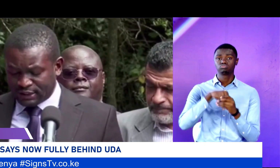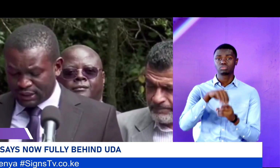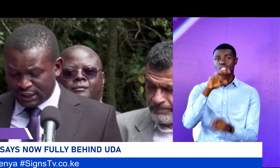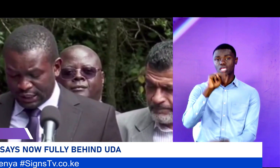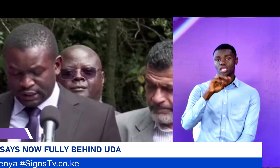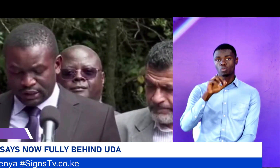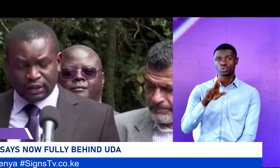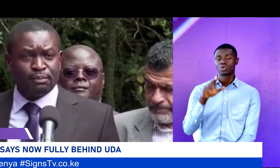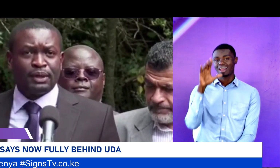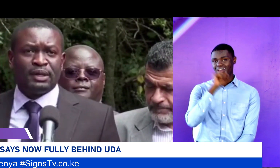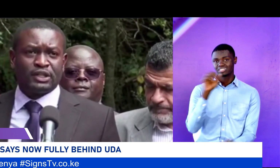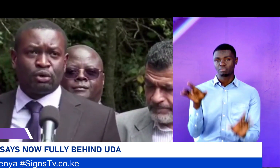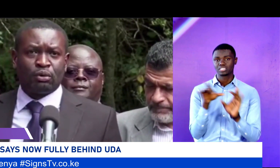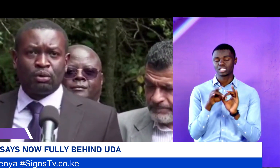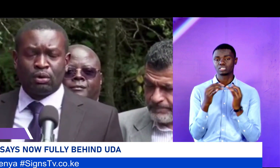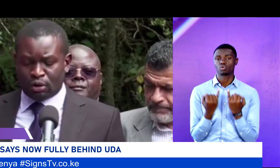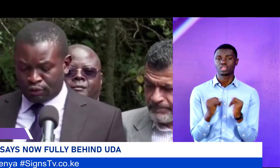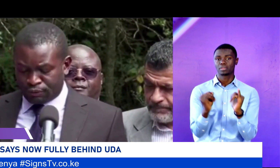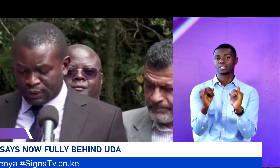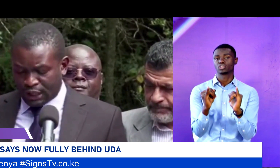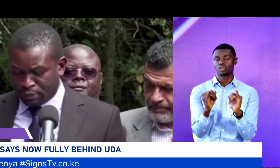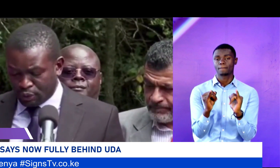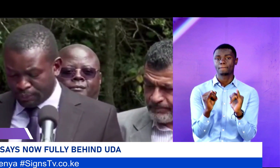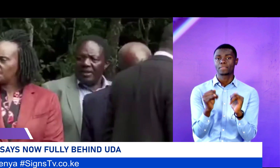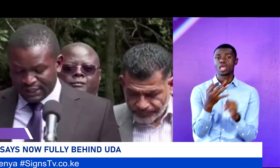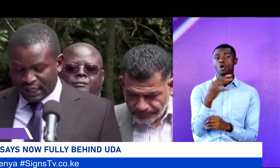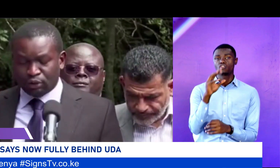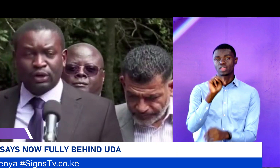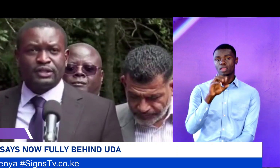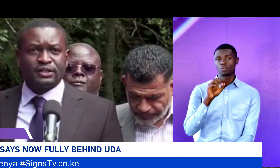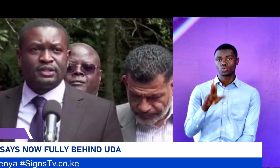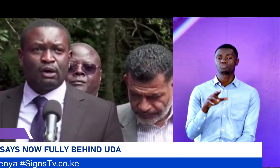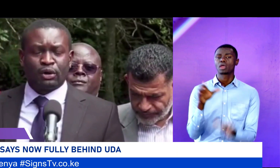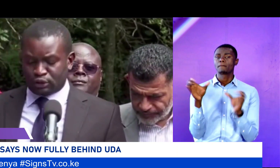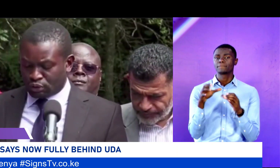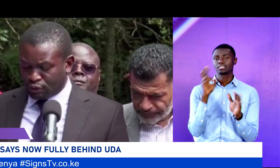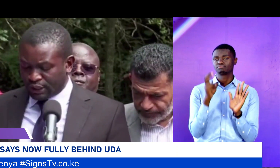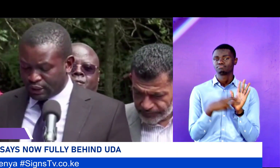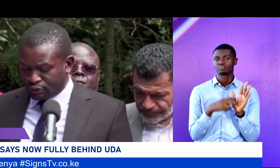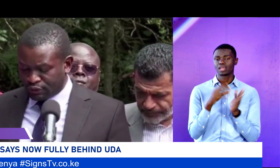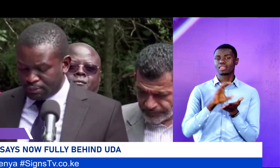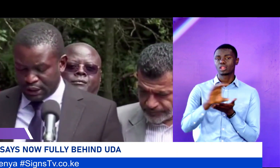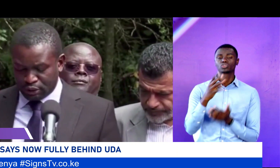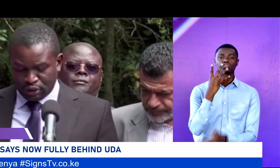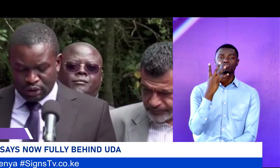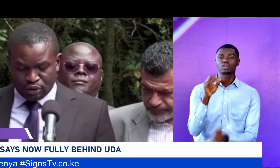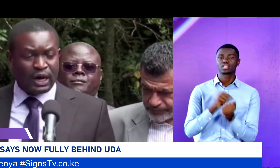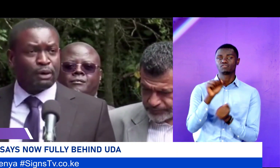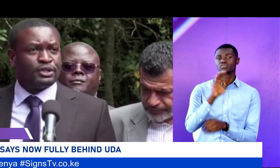the missing link in the implementation of the MOU. Party acknowledges the allocation of 415 billion to